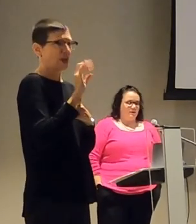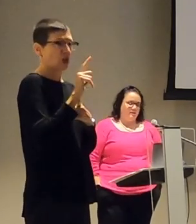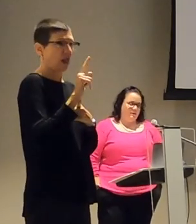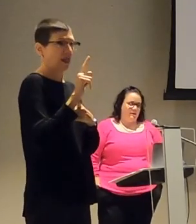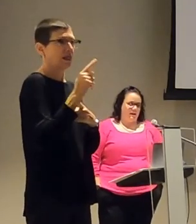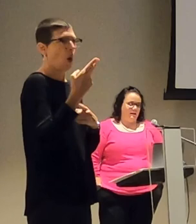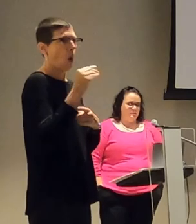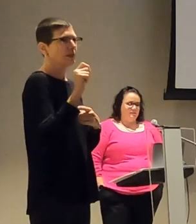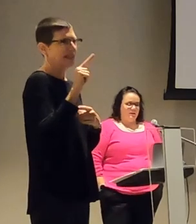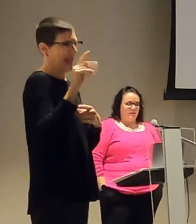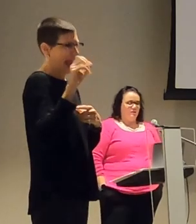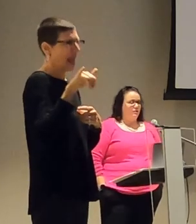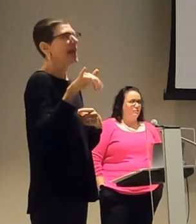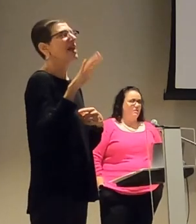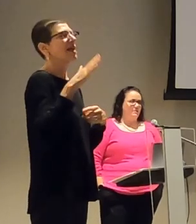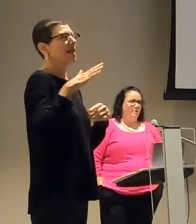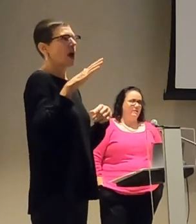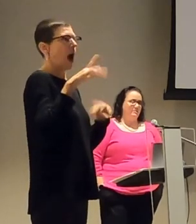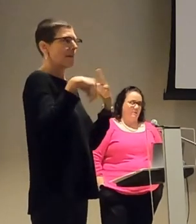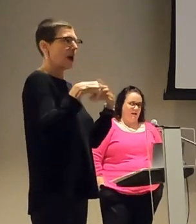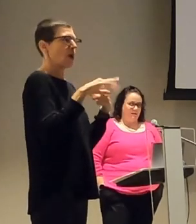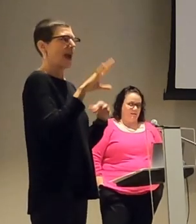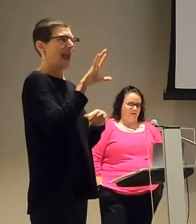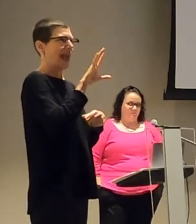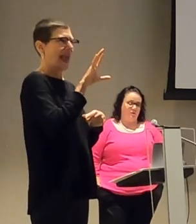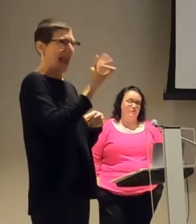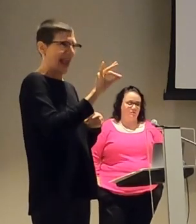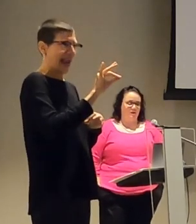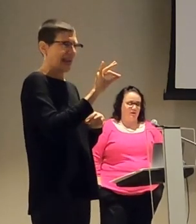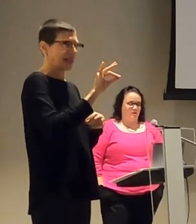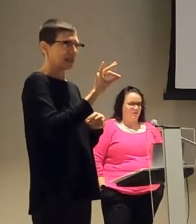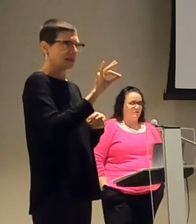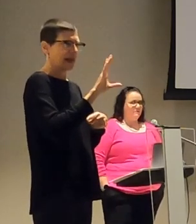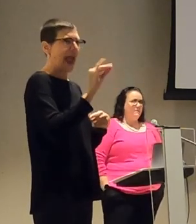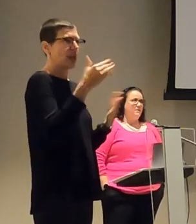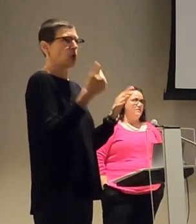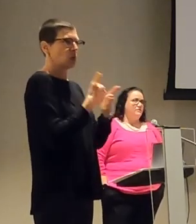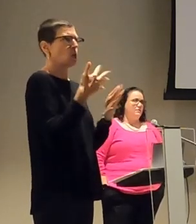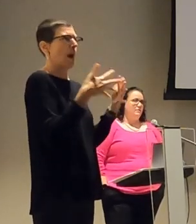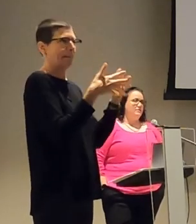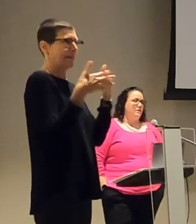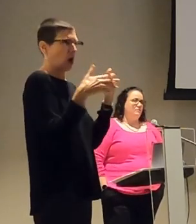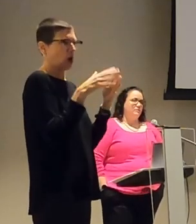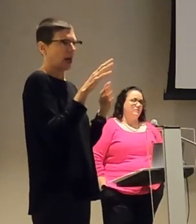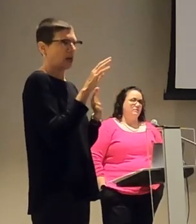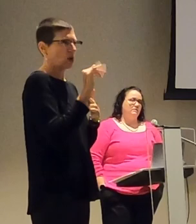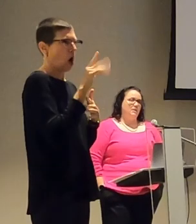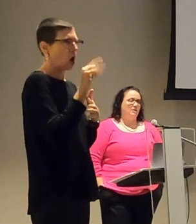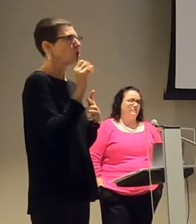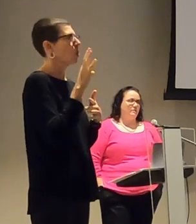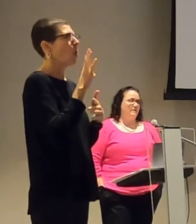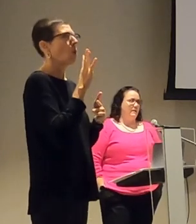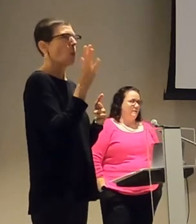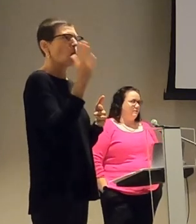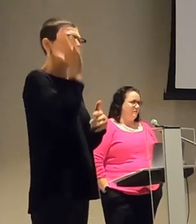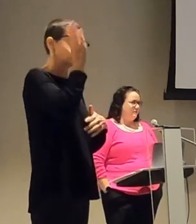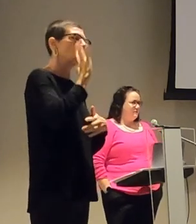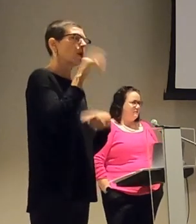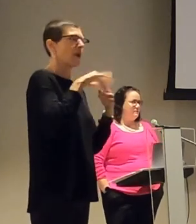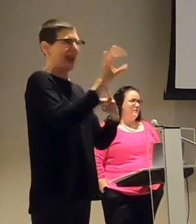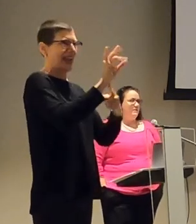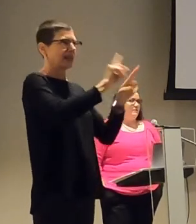it is on the 8th and New American Painting, or New American Art. So her talk will cover